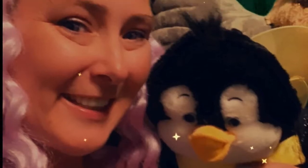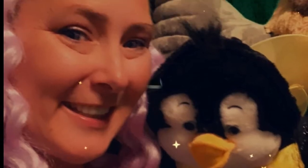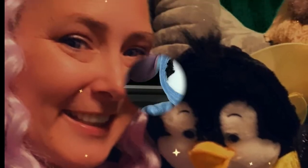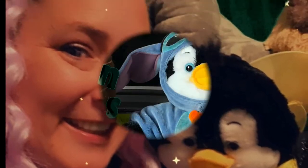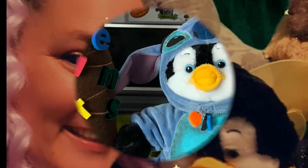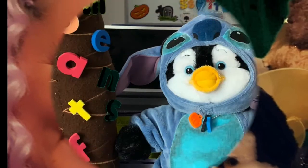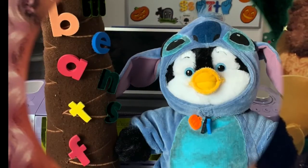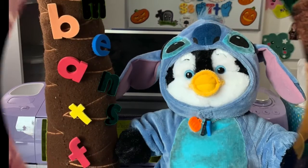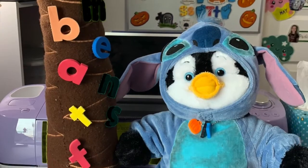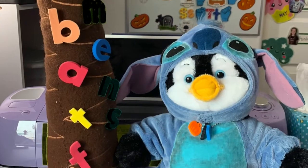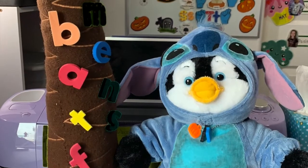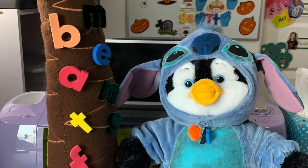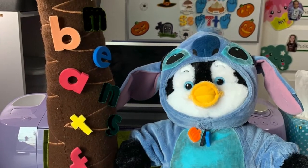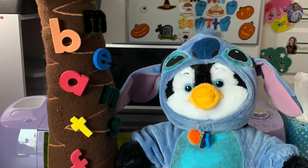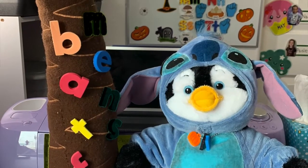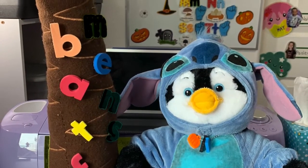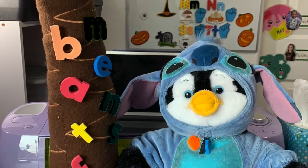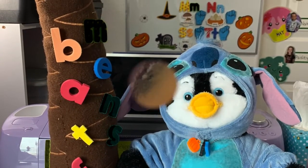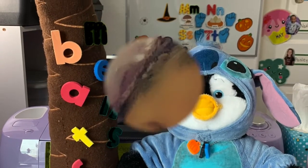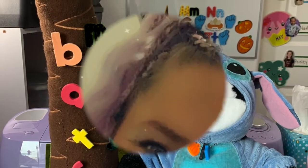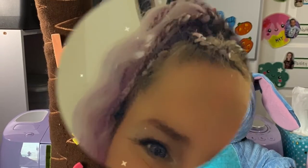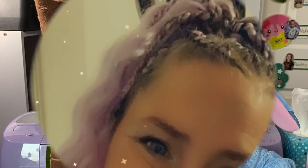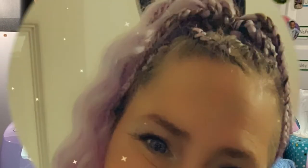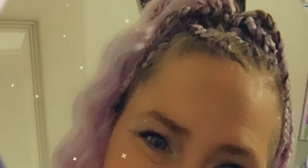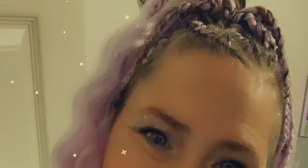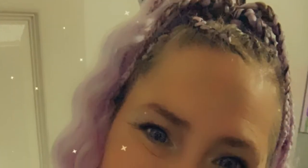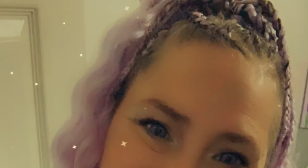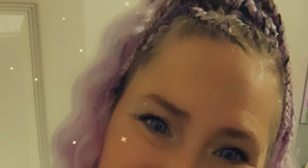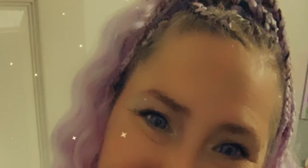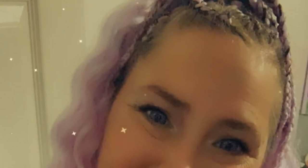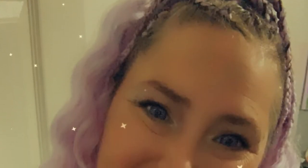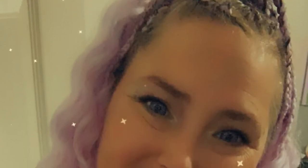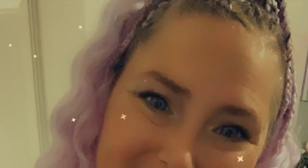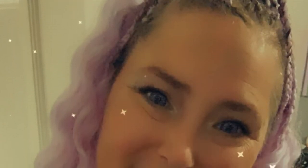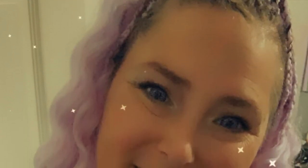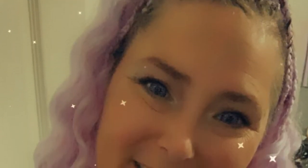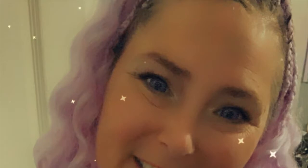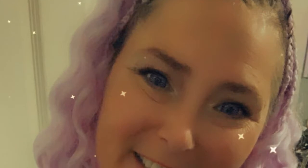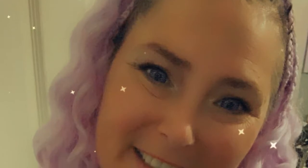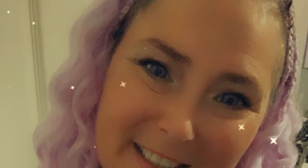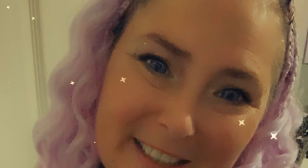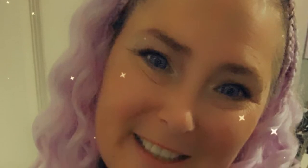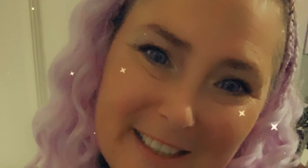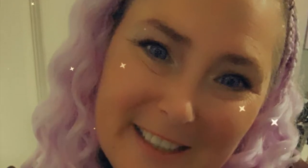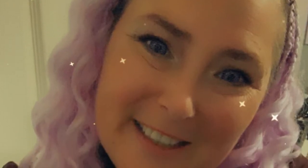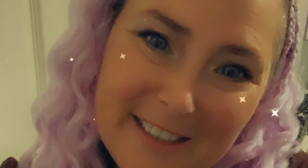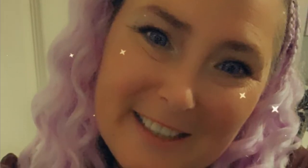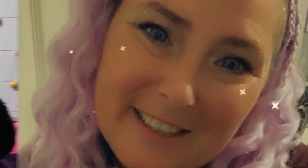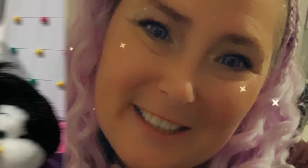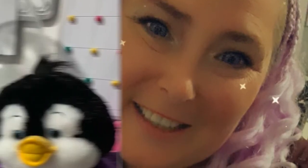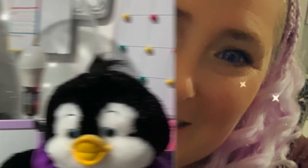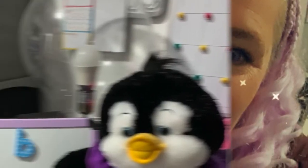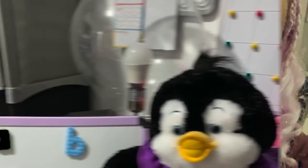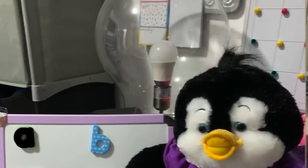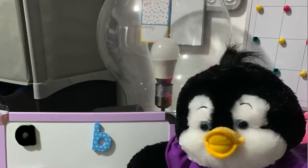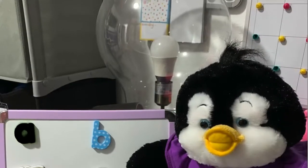It's Penny and the professor. Here's Penny.